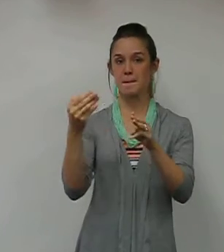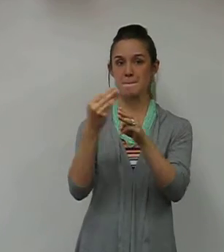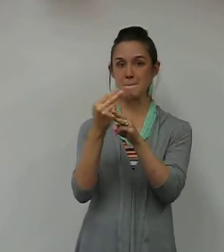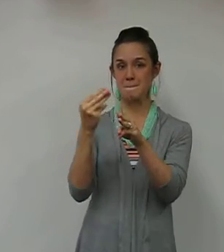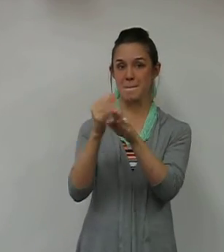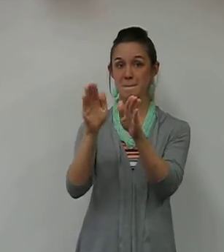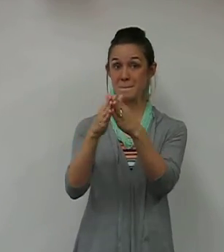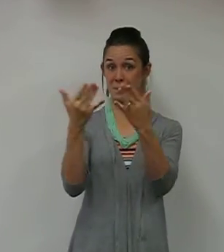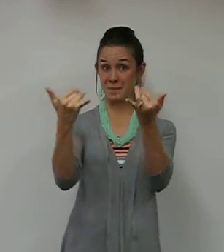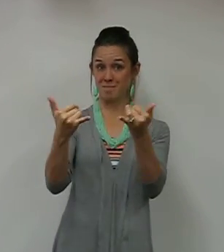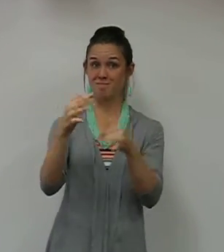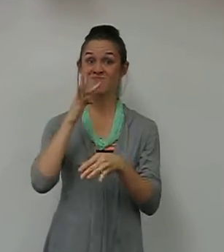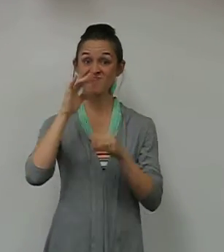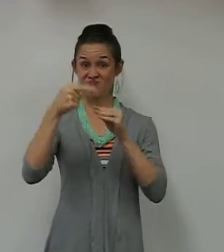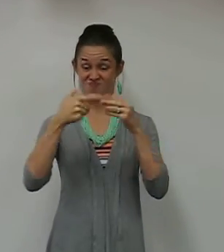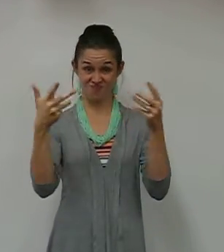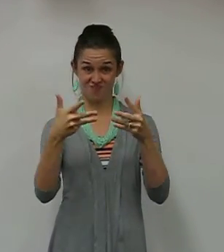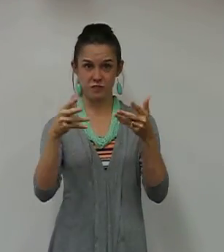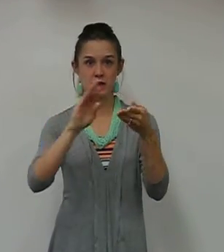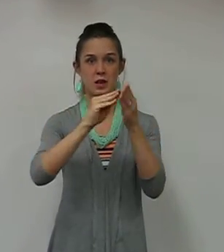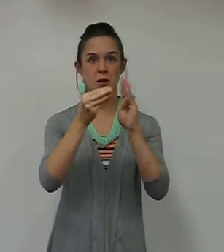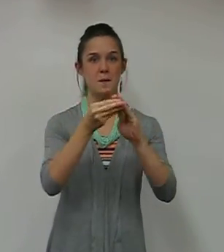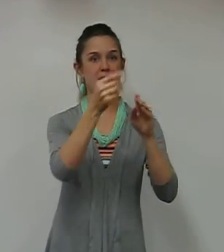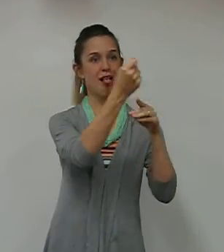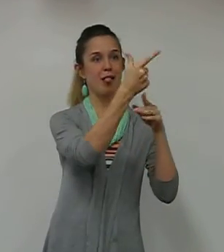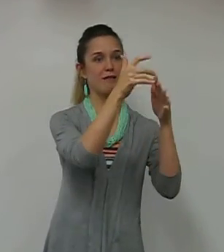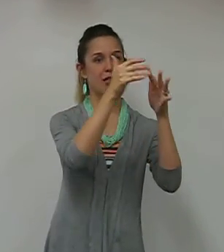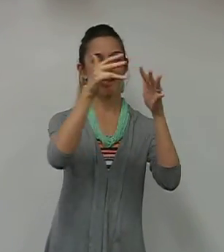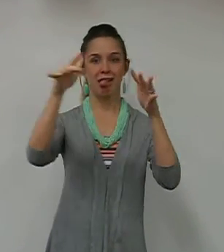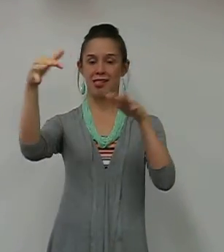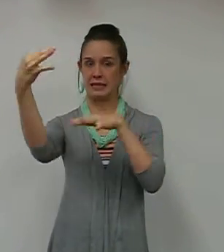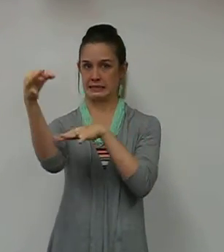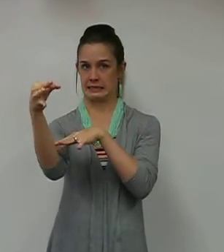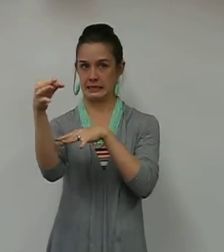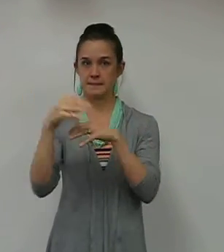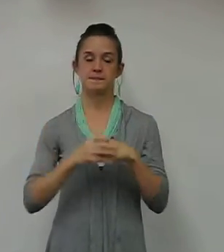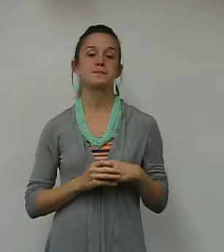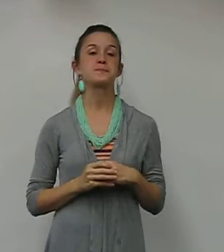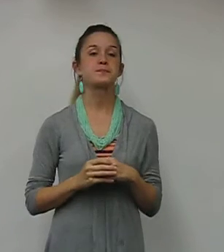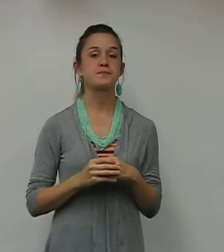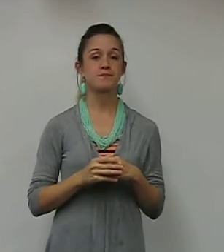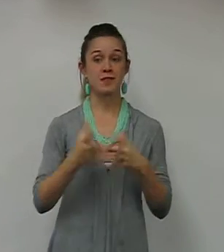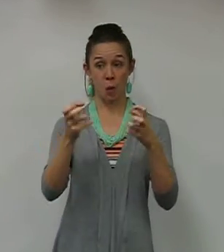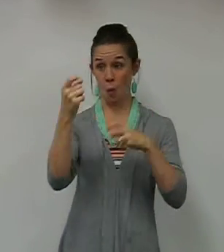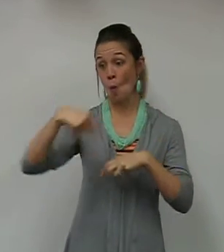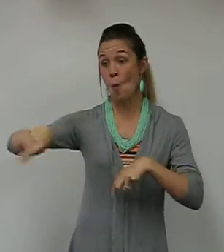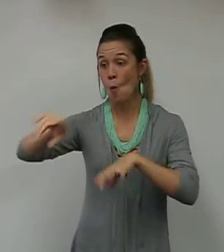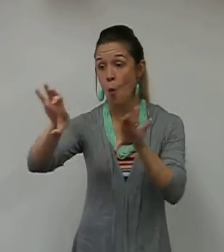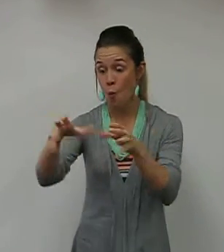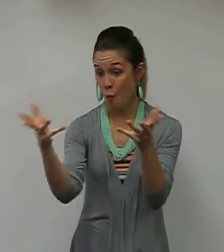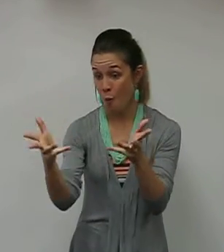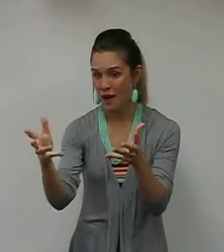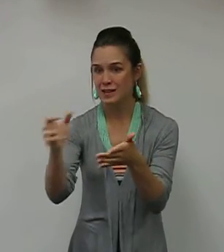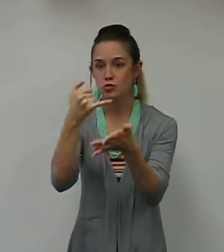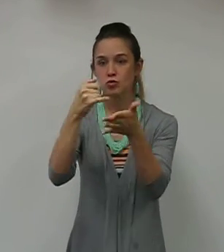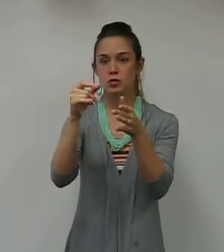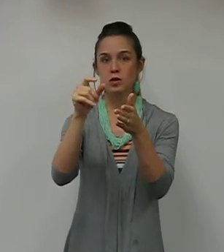today covers the numbers 11 to 19. So what I want you to do now is draw a circle around